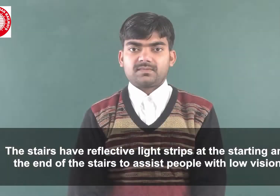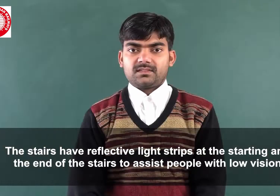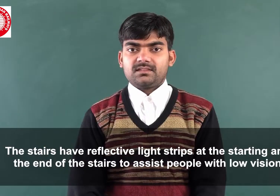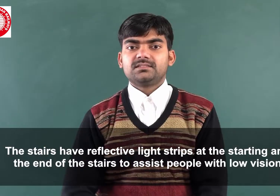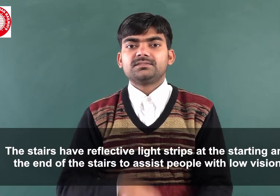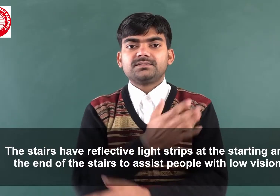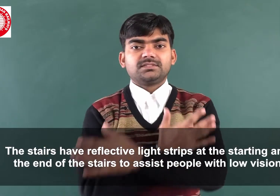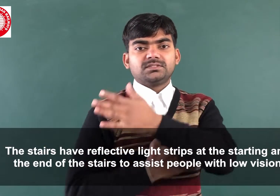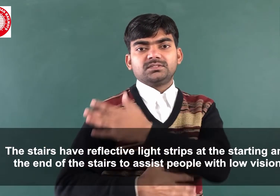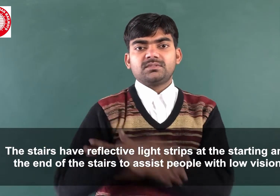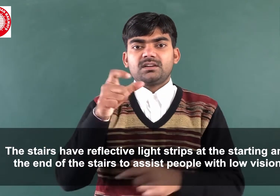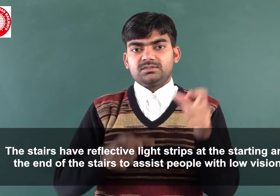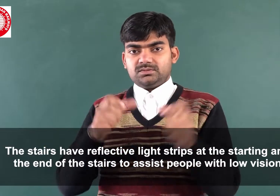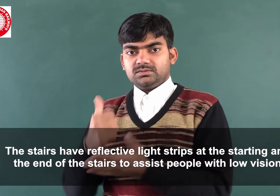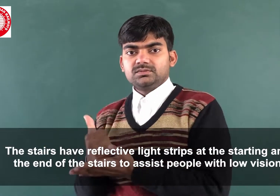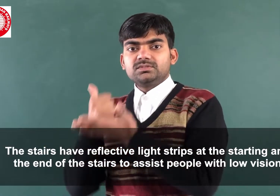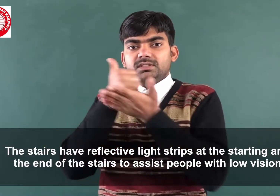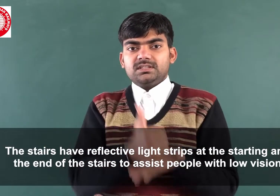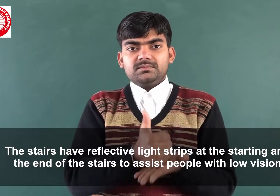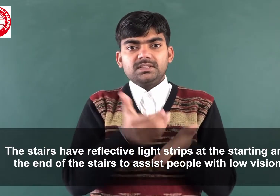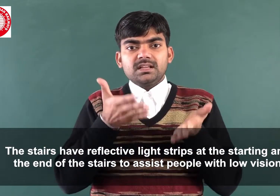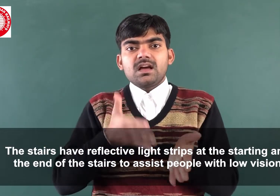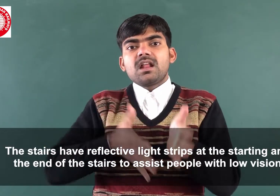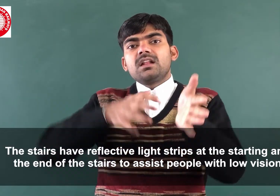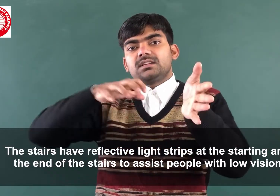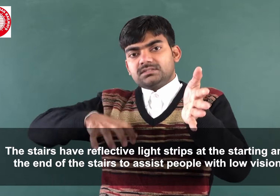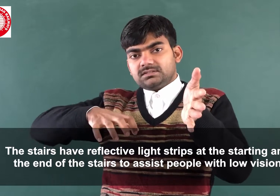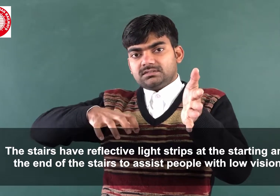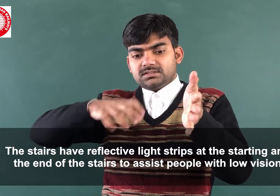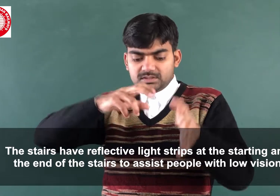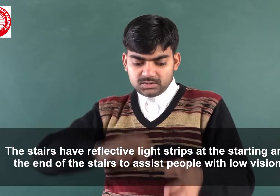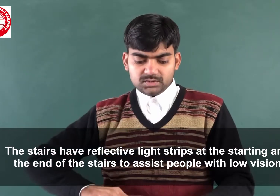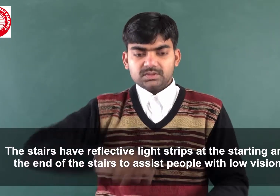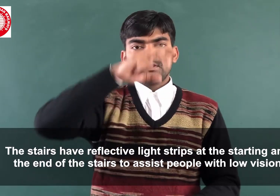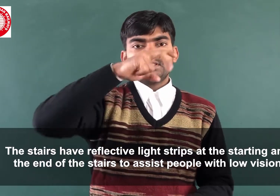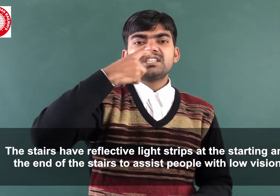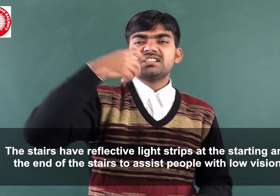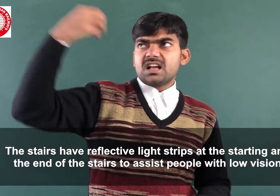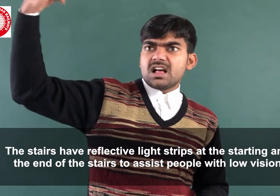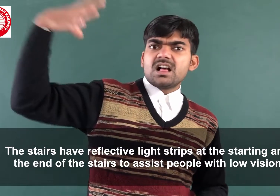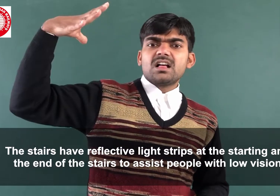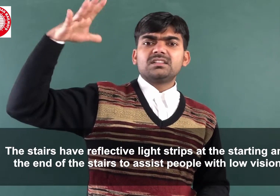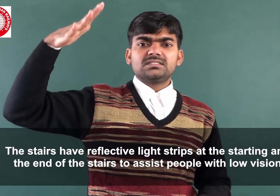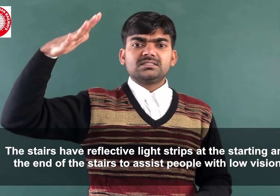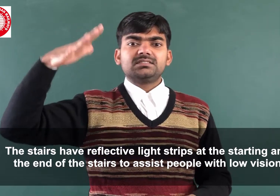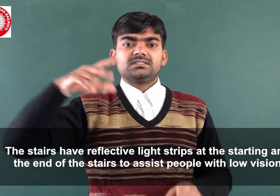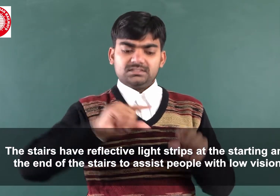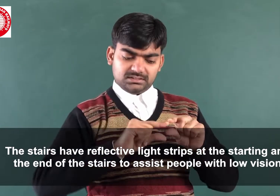The stairs have reflective light strips at the starting and the end of the stairs to assist people